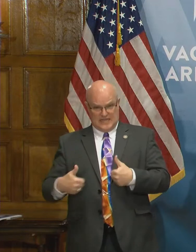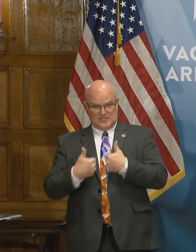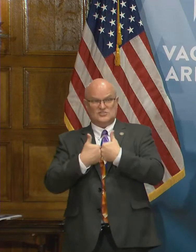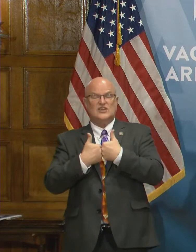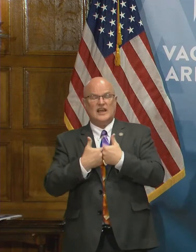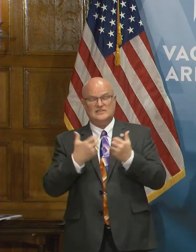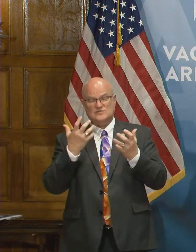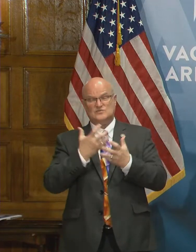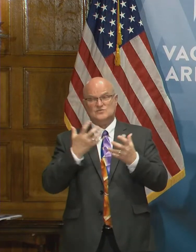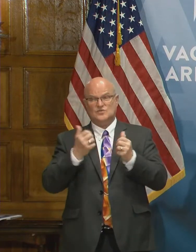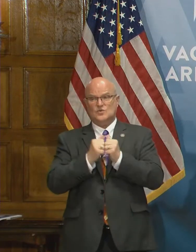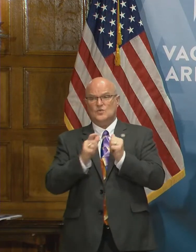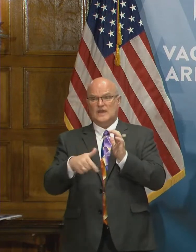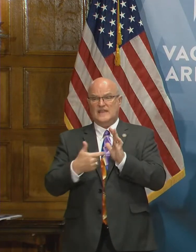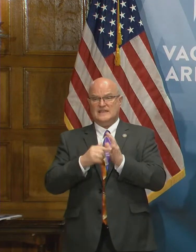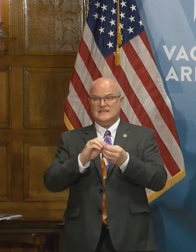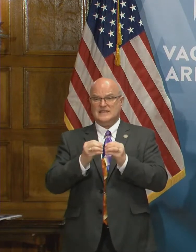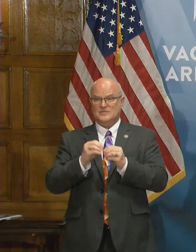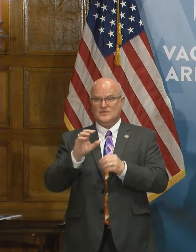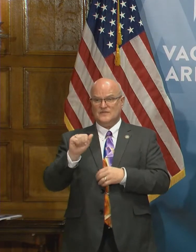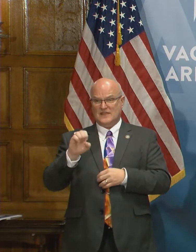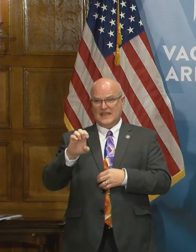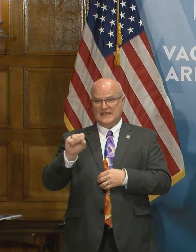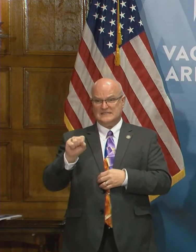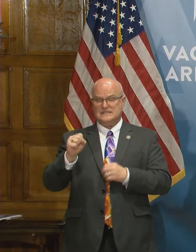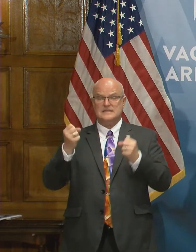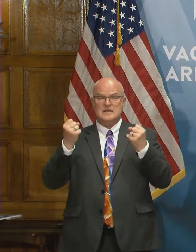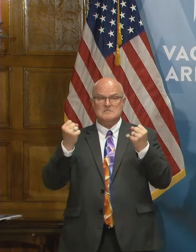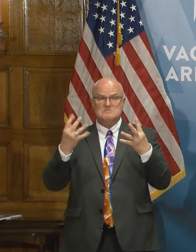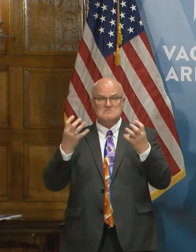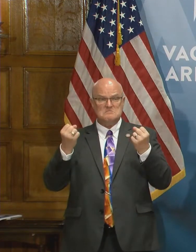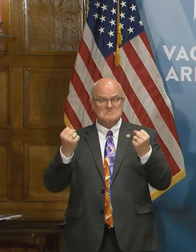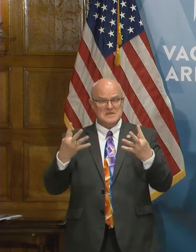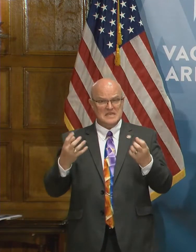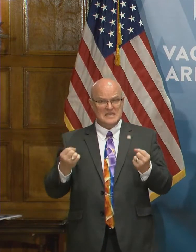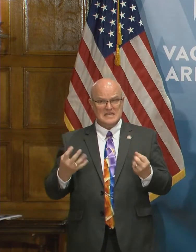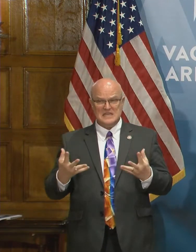challenge with this number of cases, and many of them are